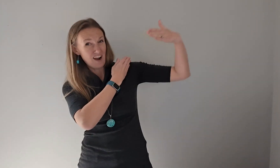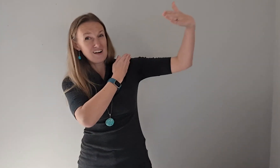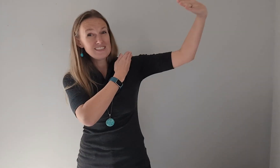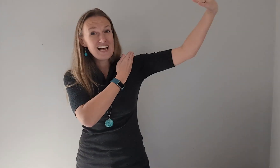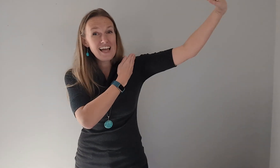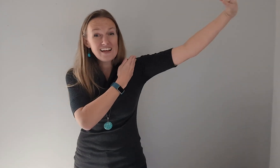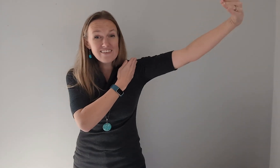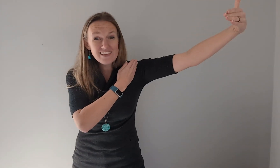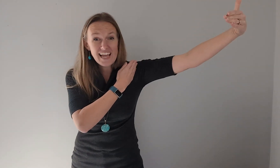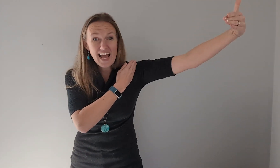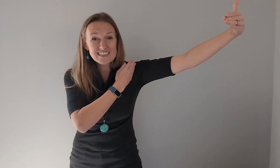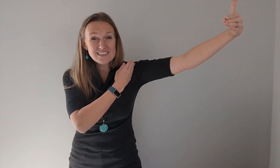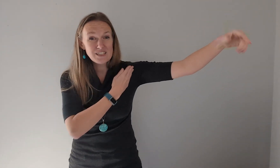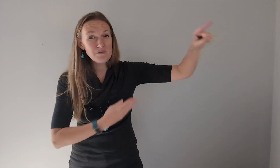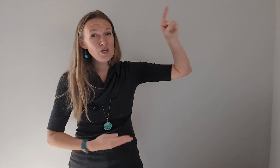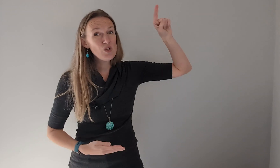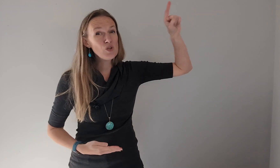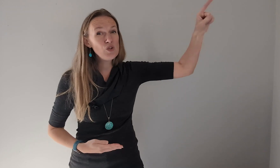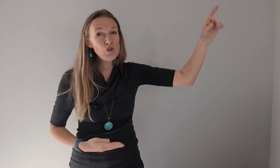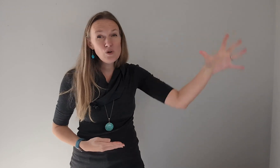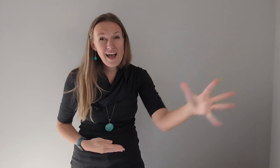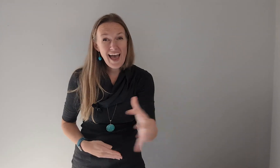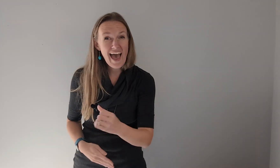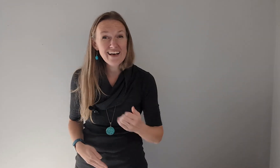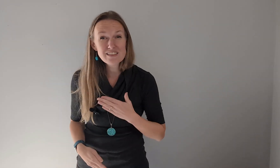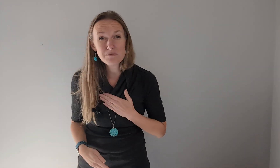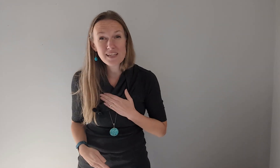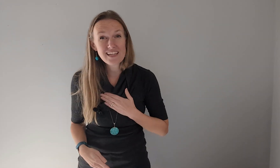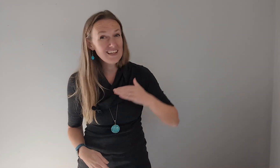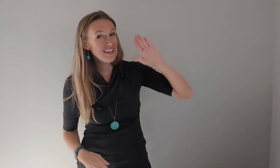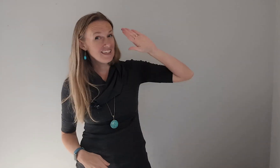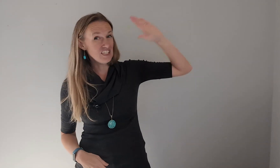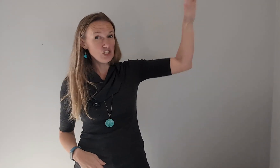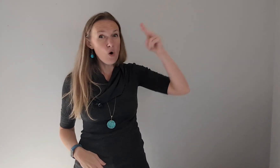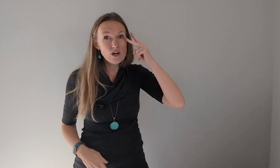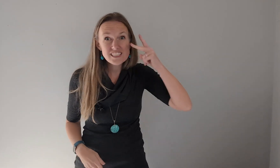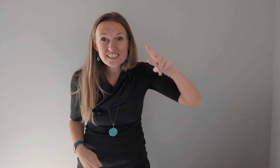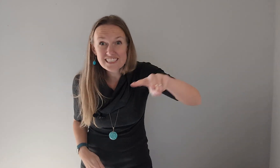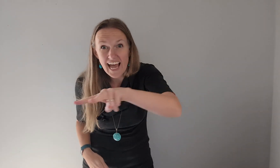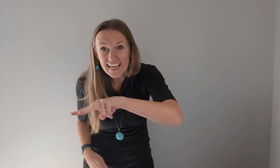far side of the chasm, you held me in your sight.